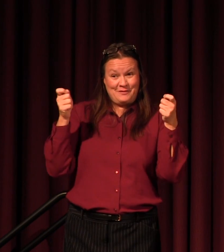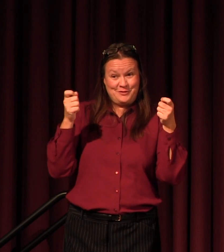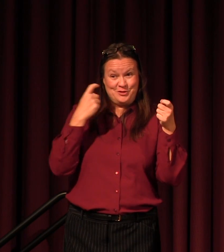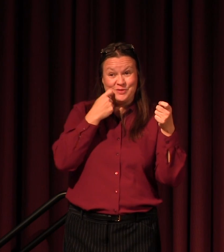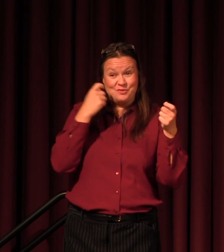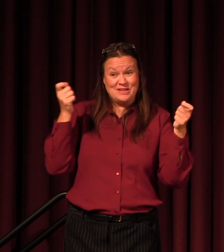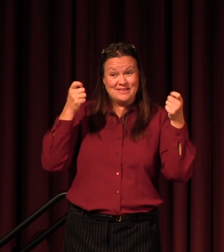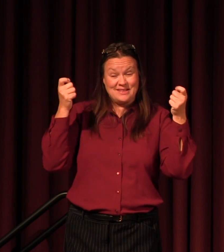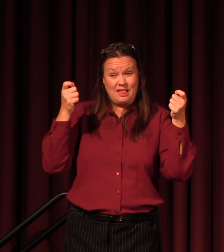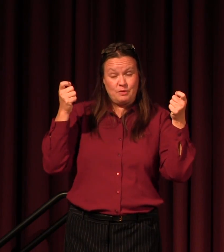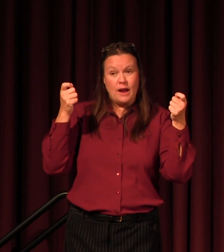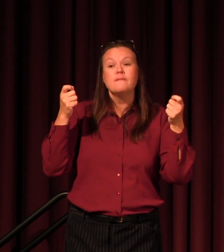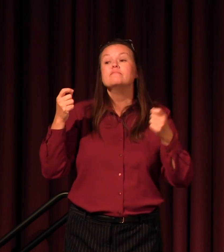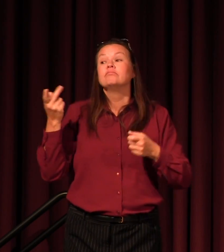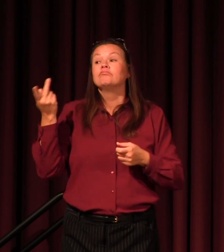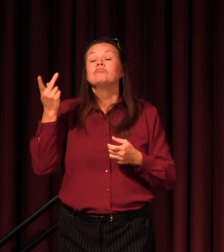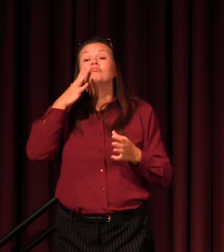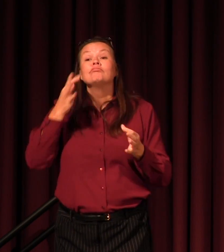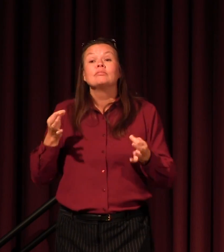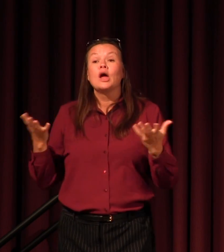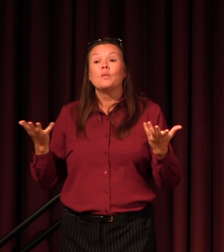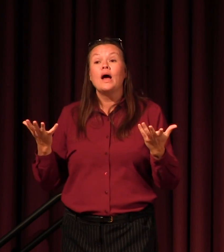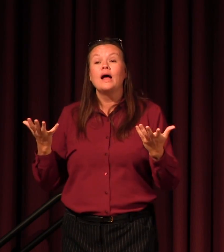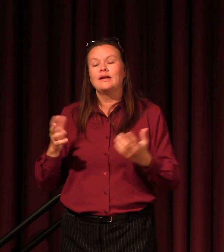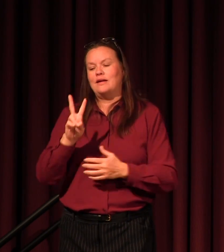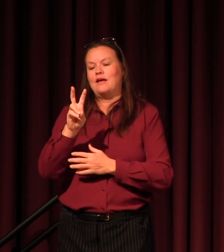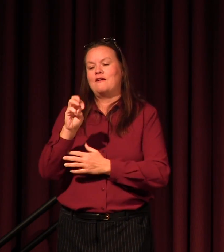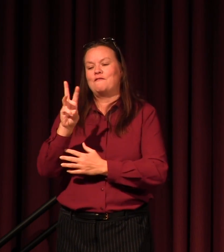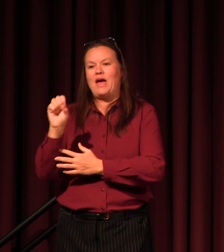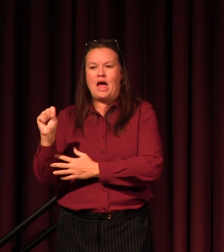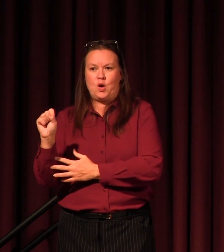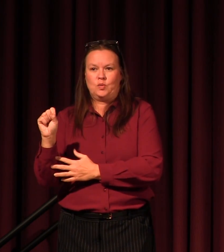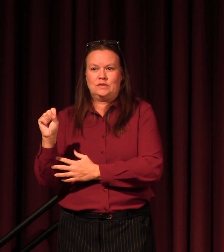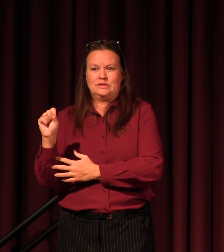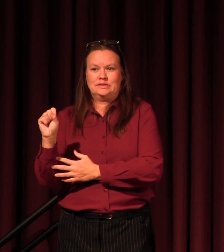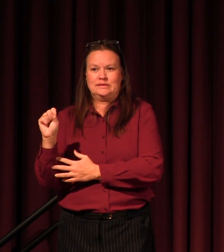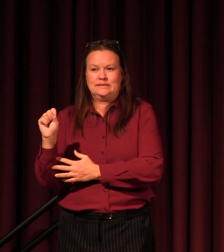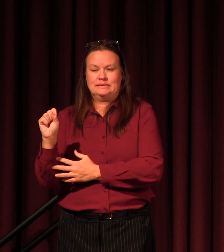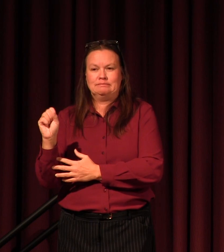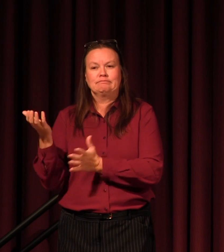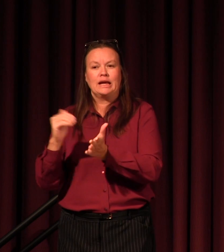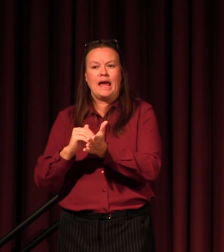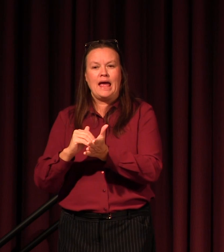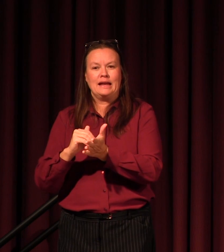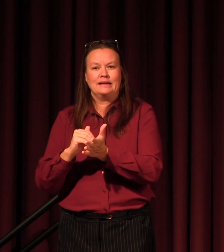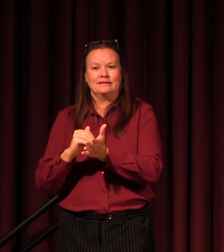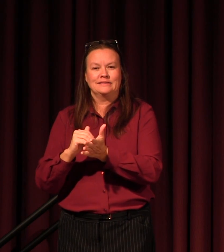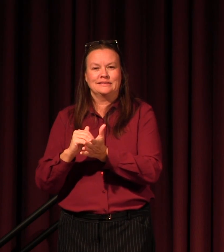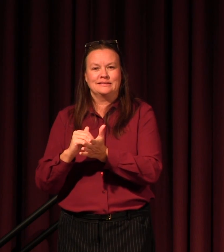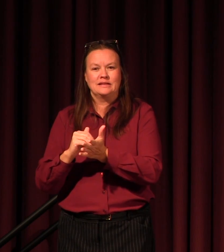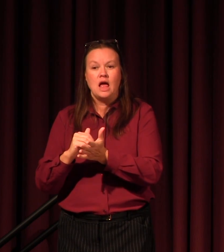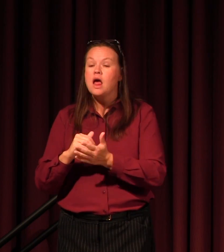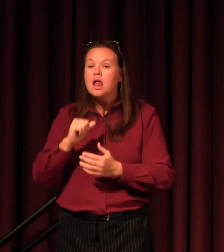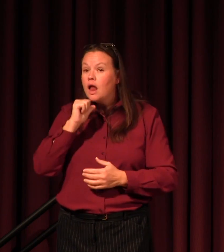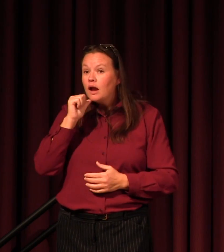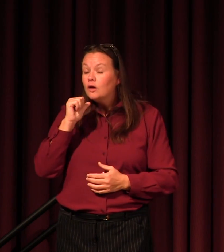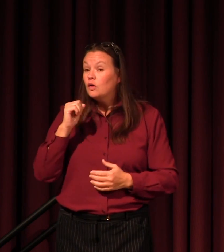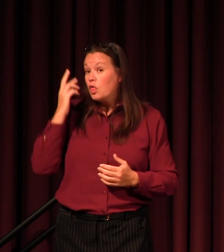We did not do that because we were teetering and wondering, hey, let's shore this thing up. You know what I mean?